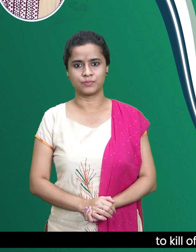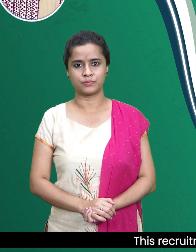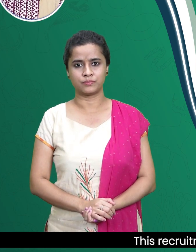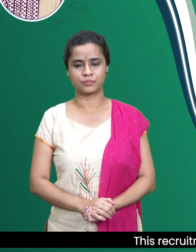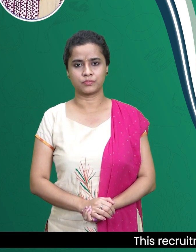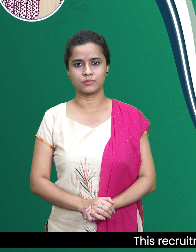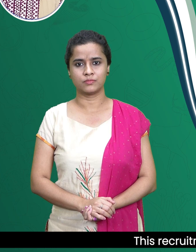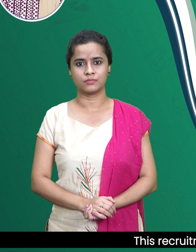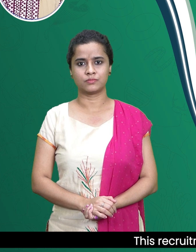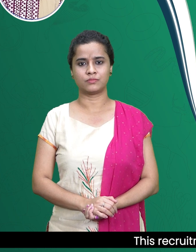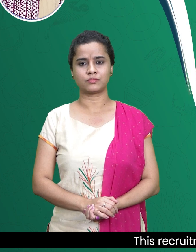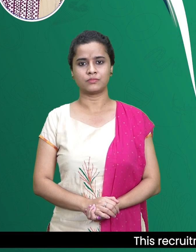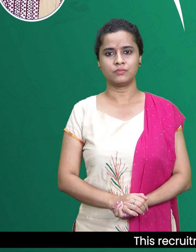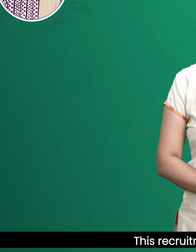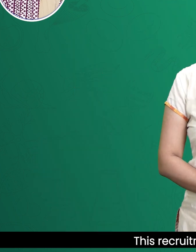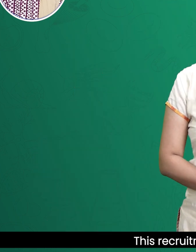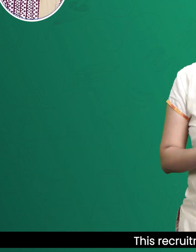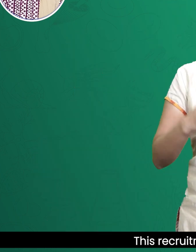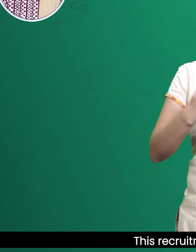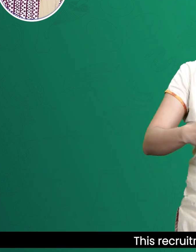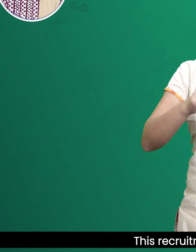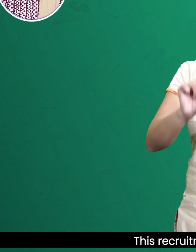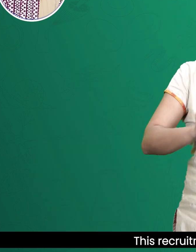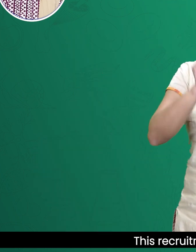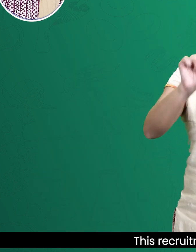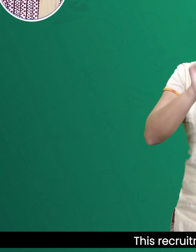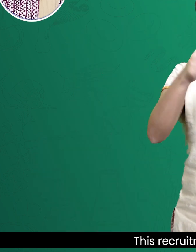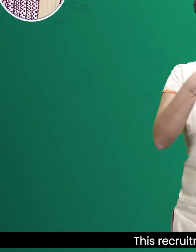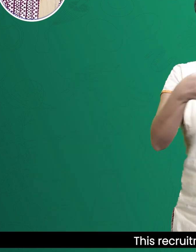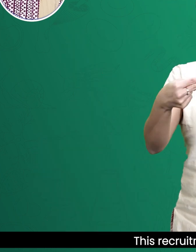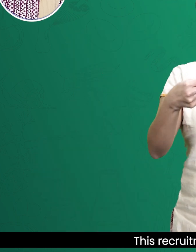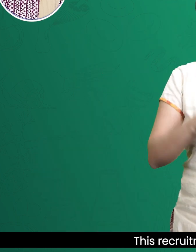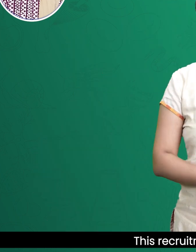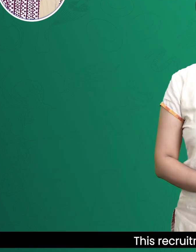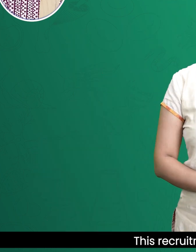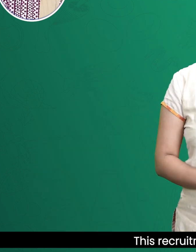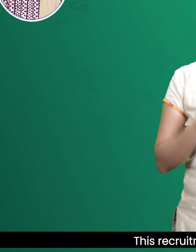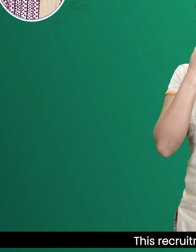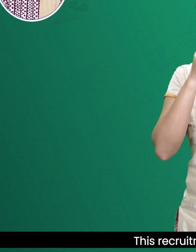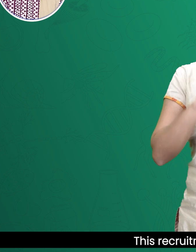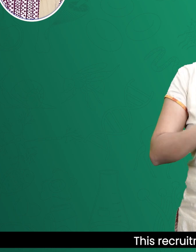This recruitment process is called inflammation.